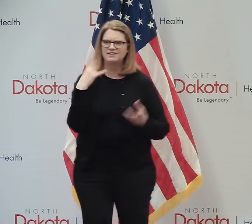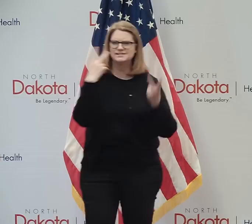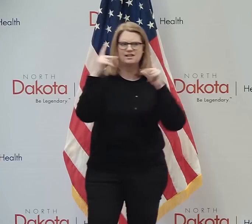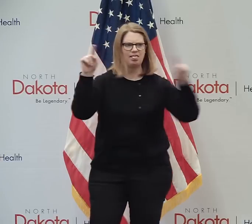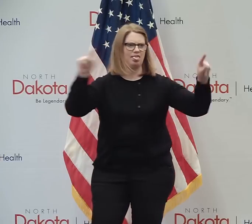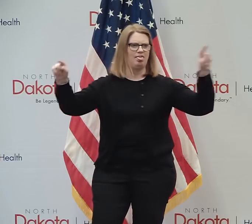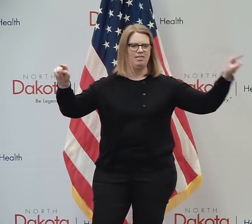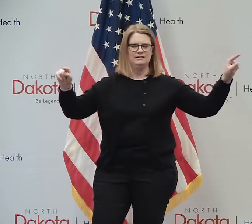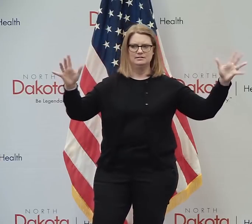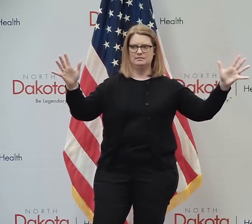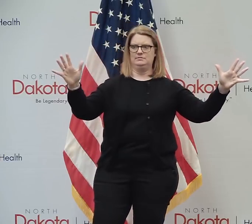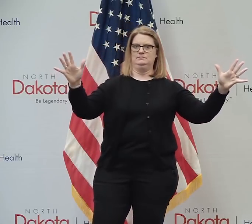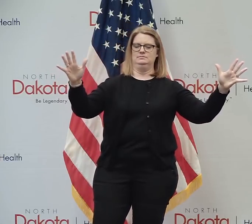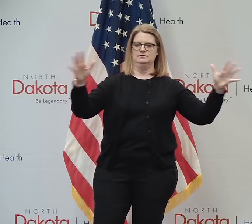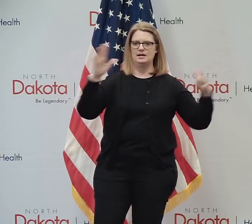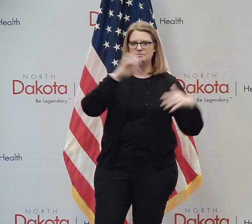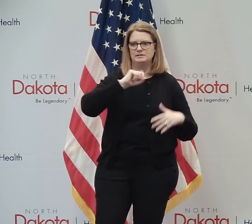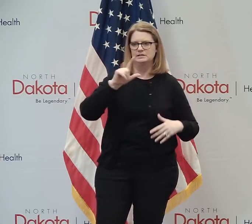got